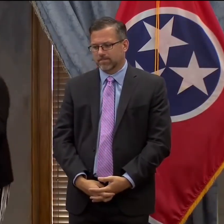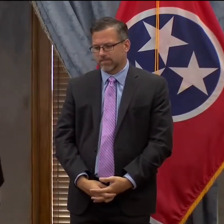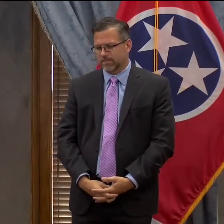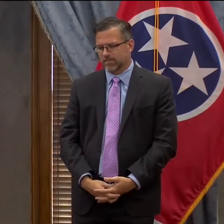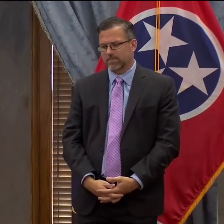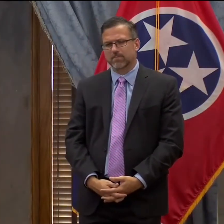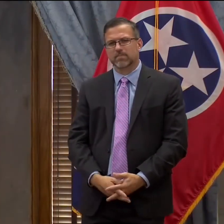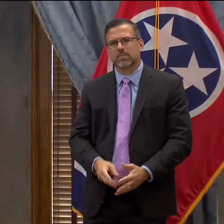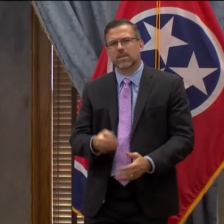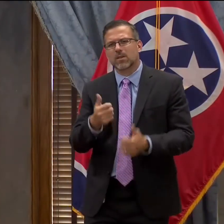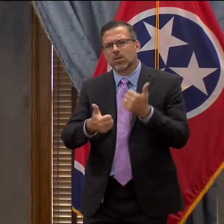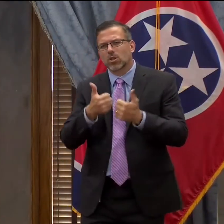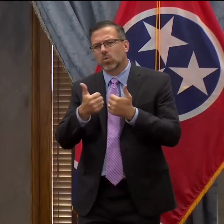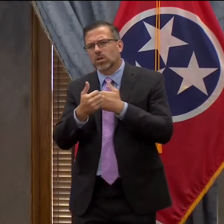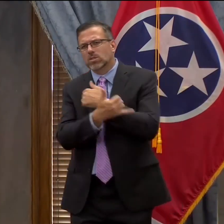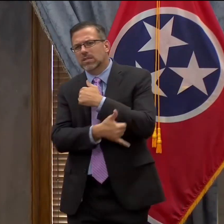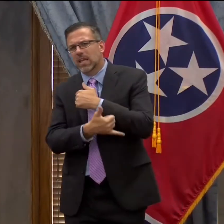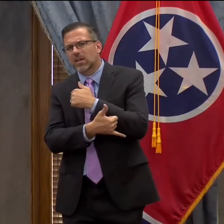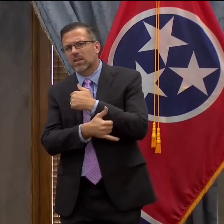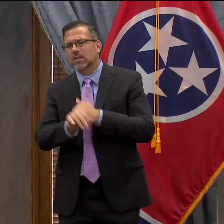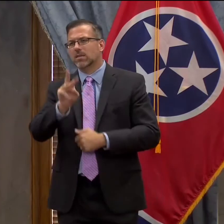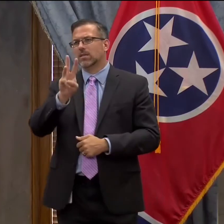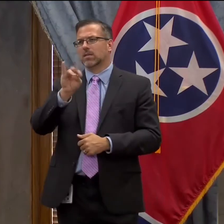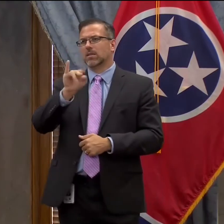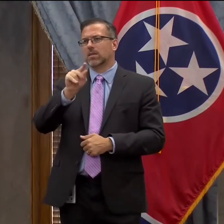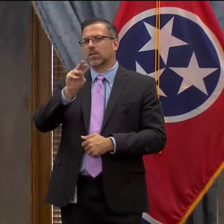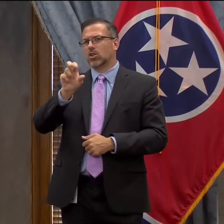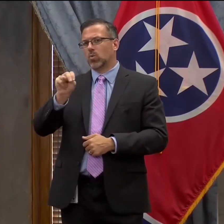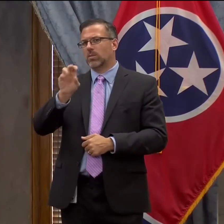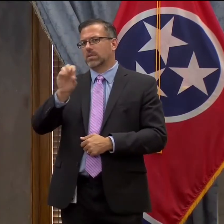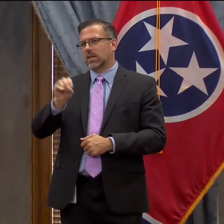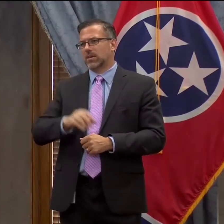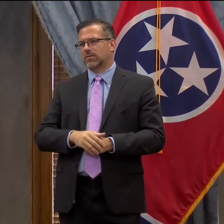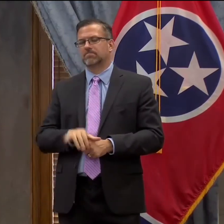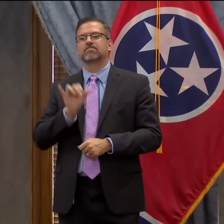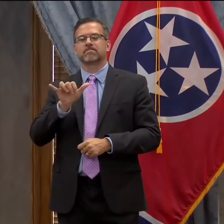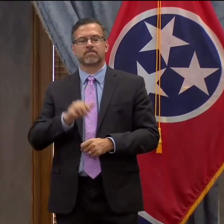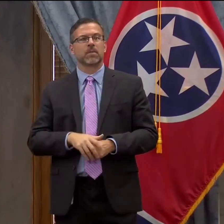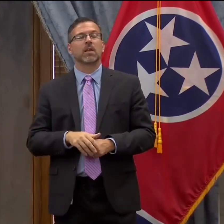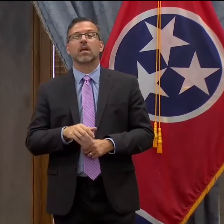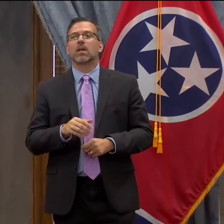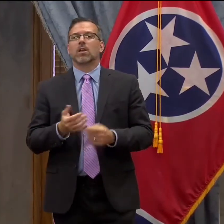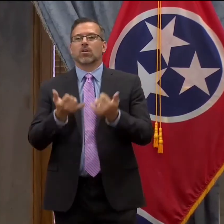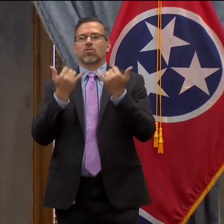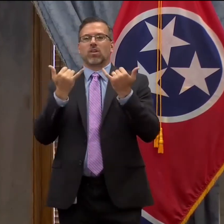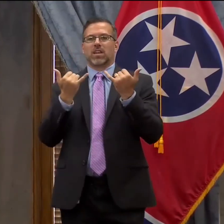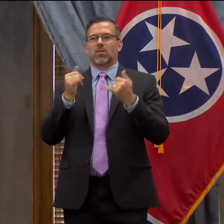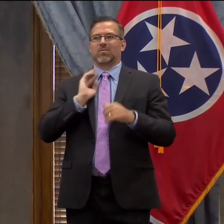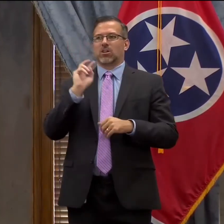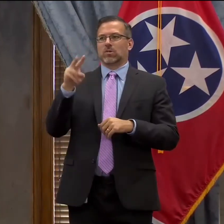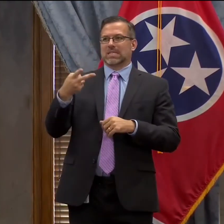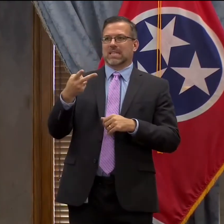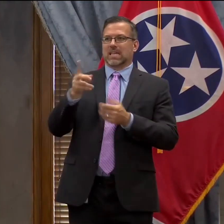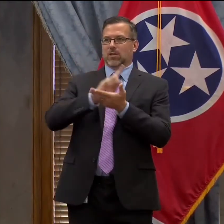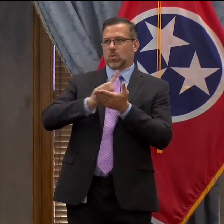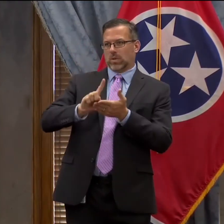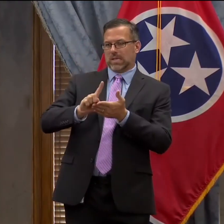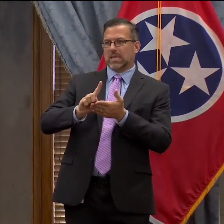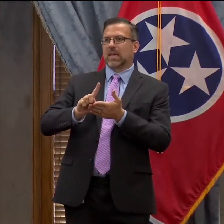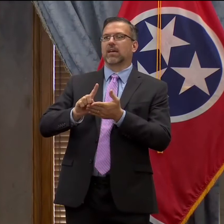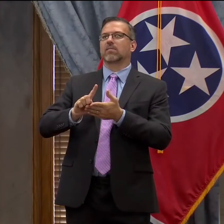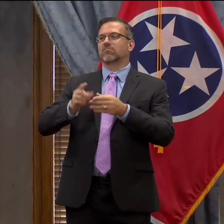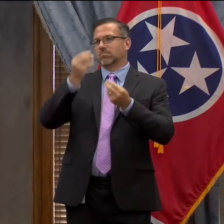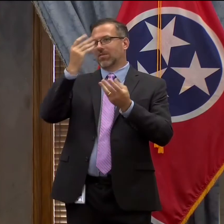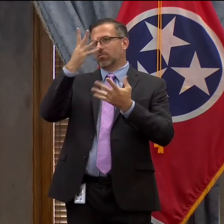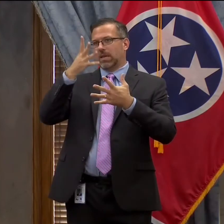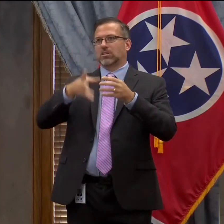Hands are, what was the county that you referenced? Williamson County. Sure. So right now, this is our second week of data entry, and certainly